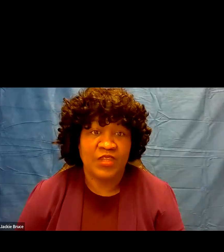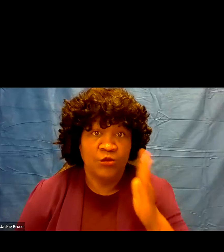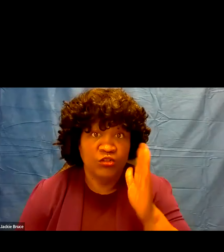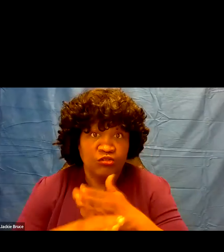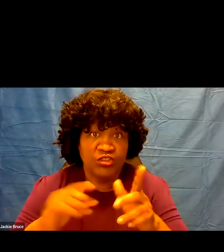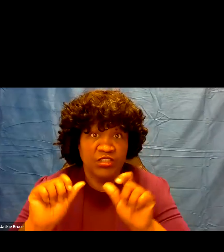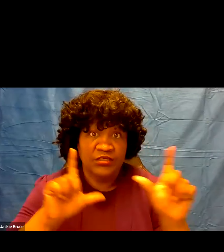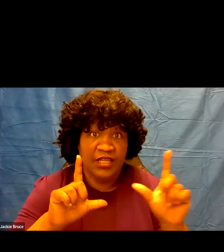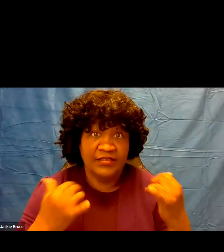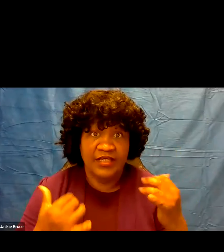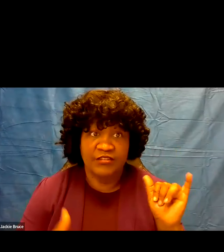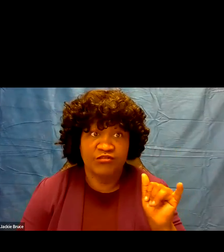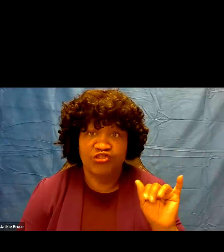slides?